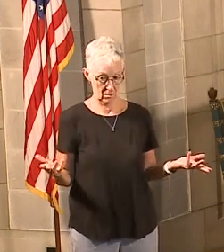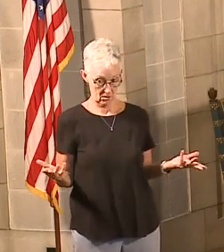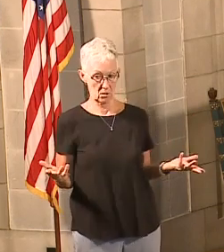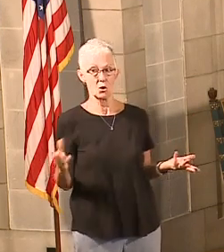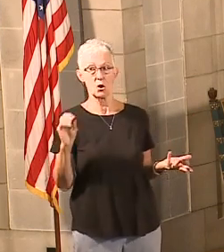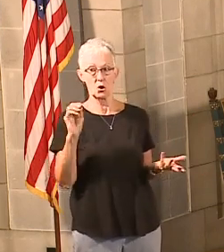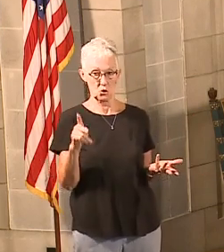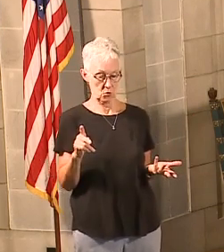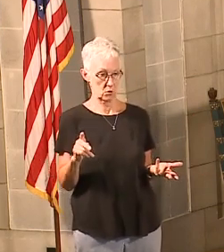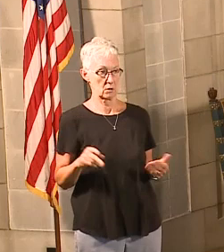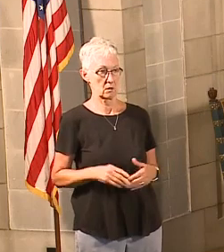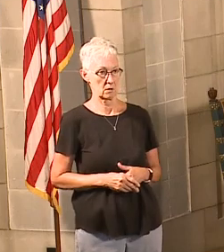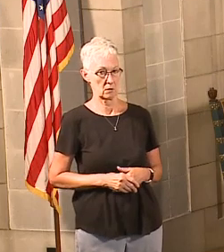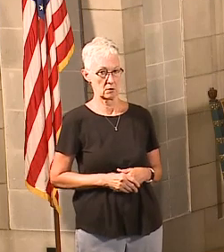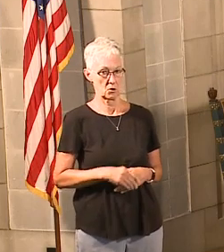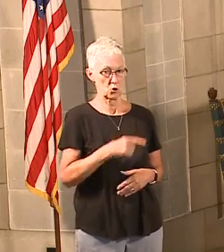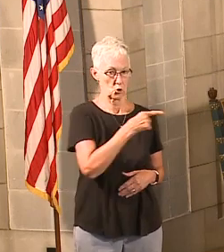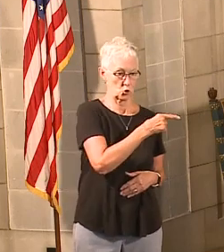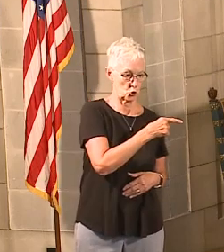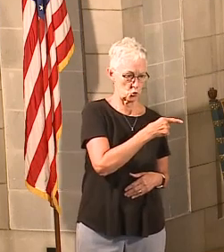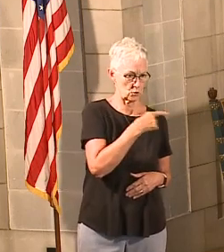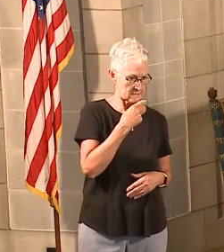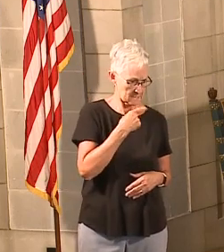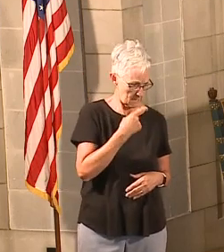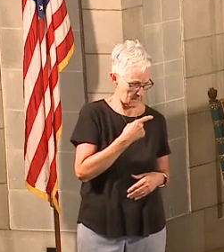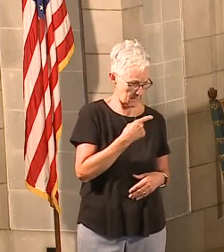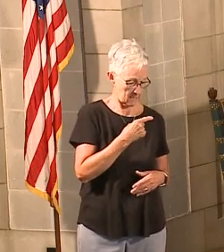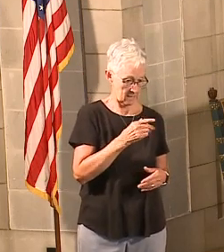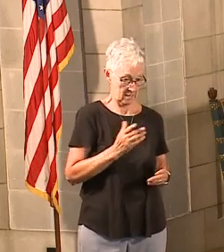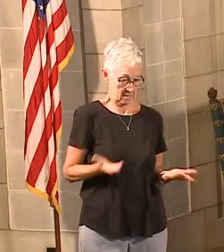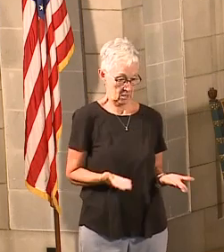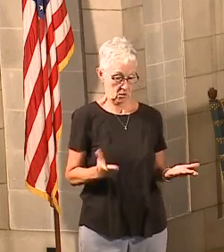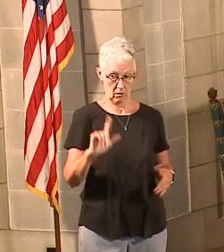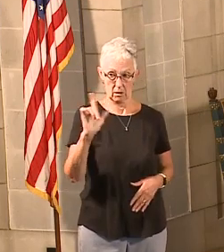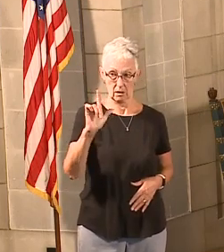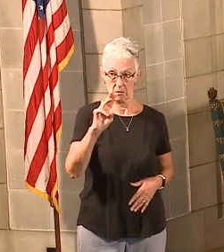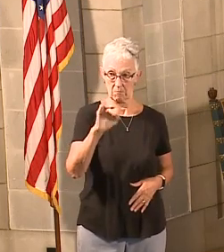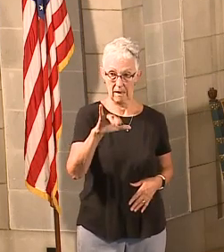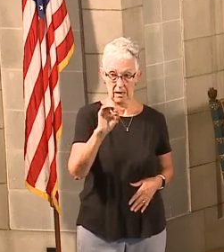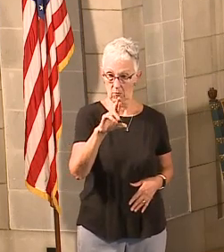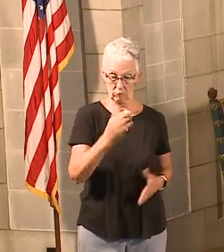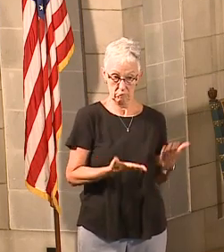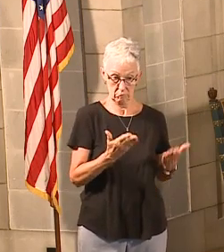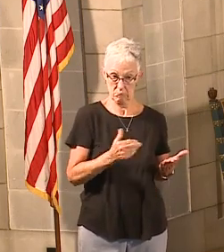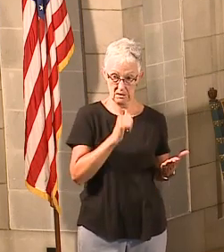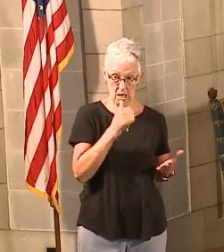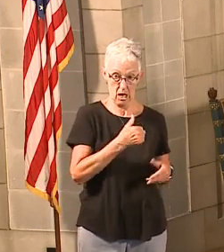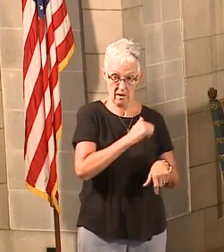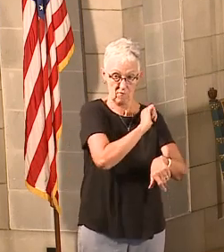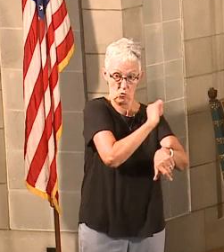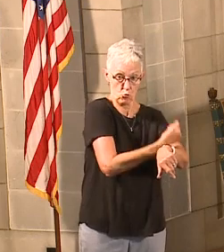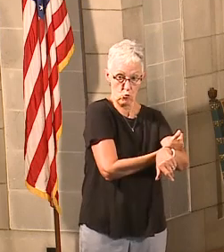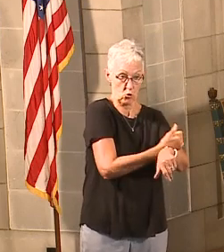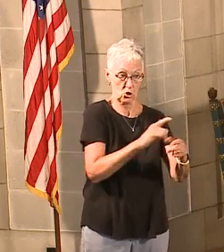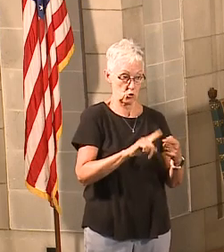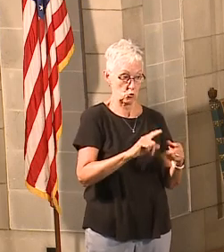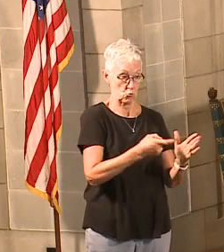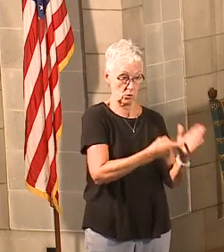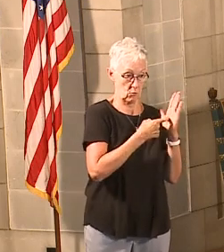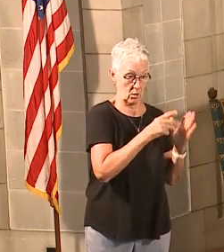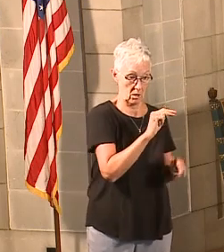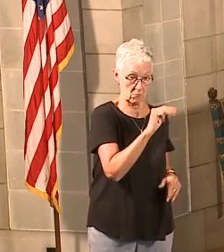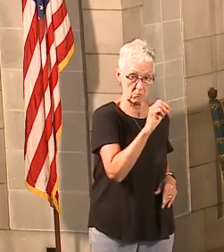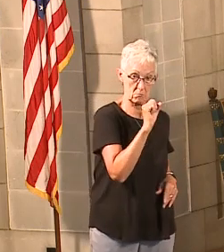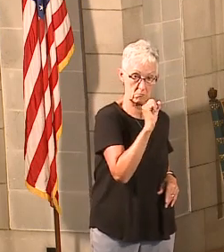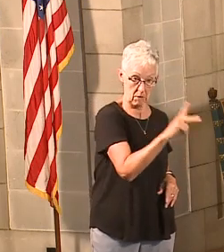you're considering whether or not the mayor has the legal authority to be able to issue the mask mandate, but are you planning on withholding funds? And we don't have